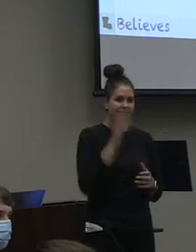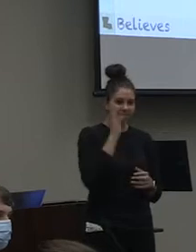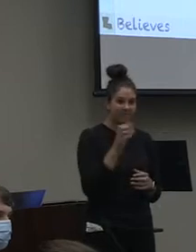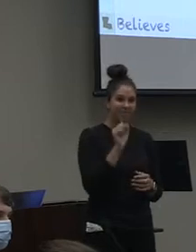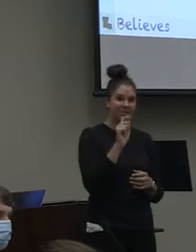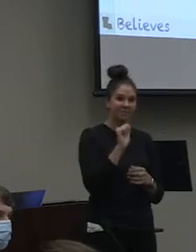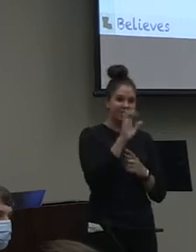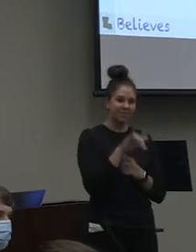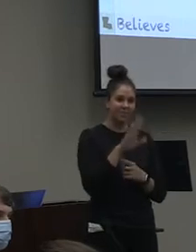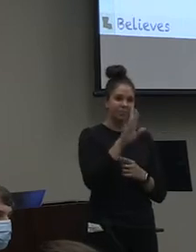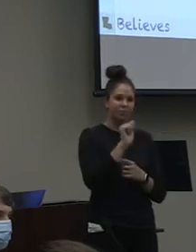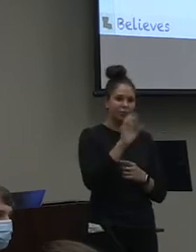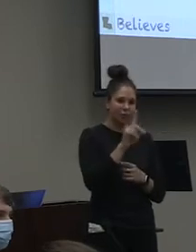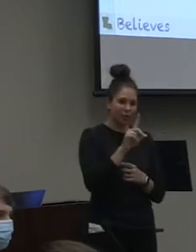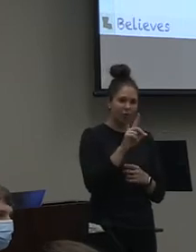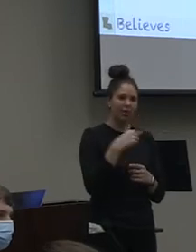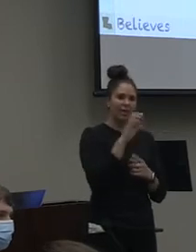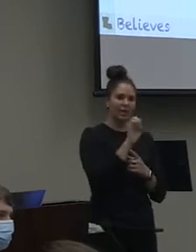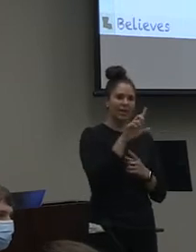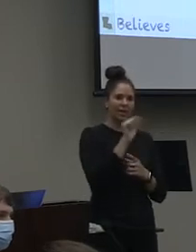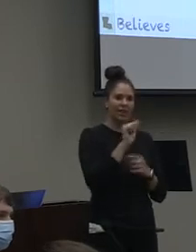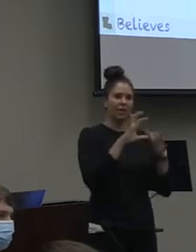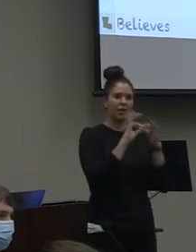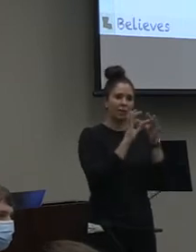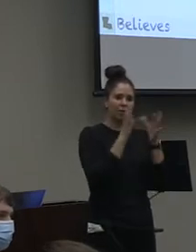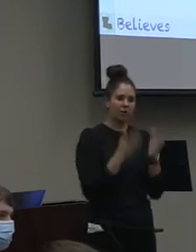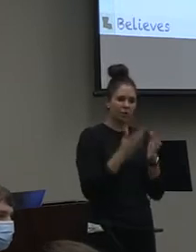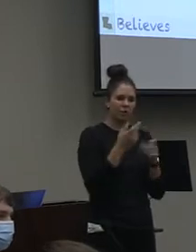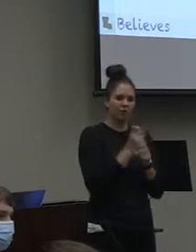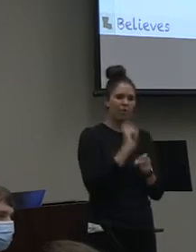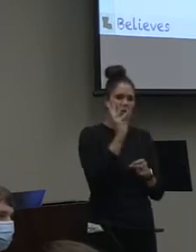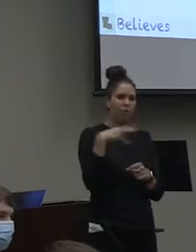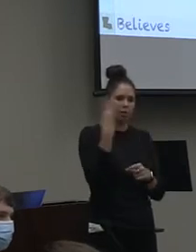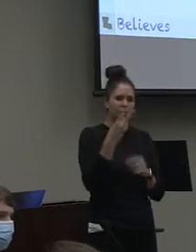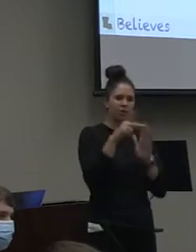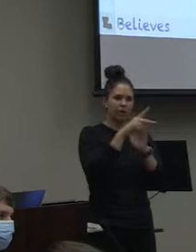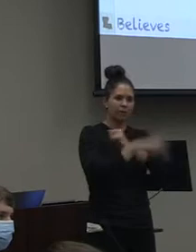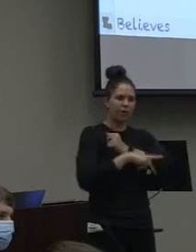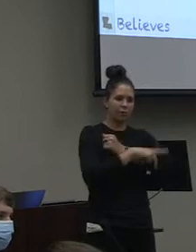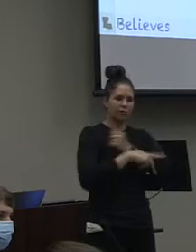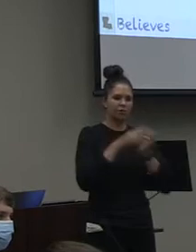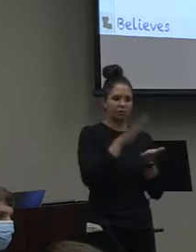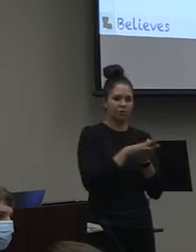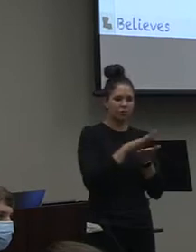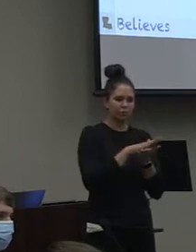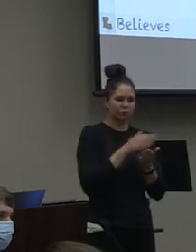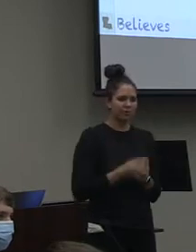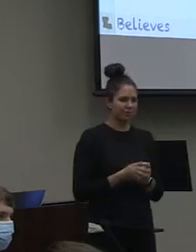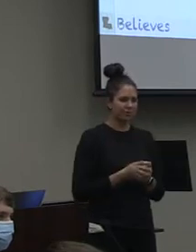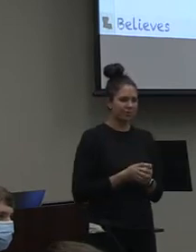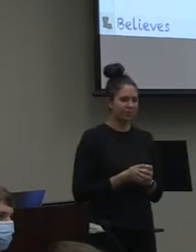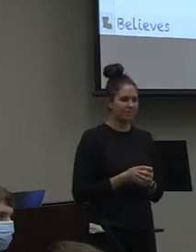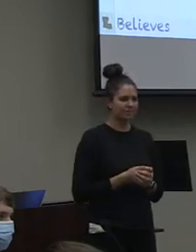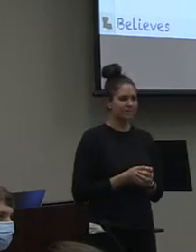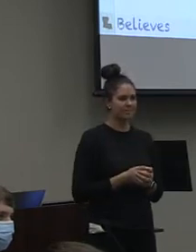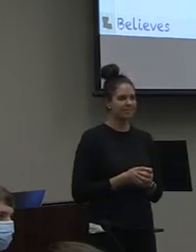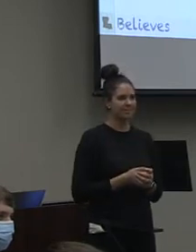Hi, I'm Stacy Burrow. I'm the ELA coordinator from Washington Parish Schools.